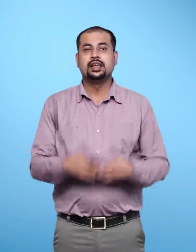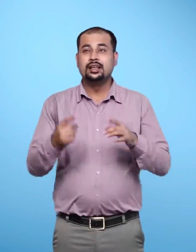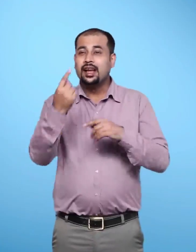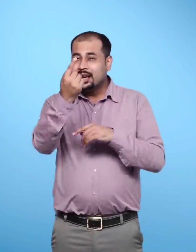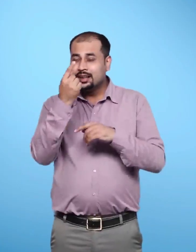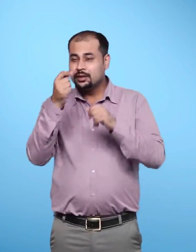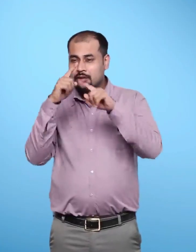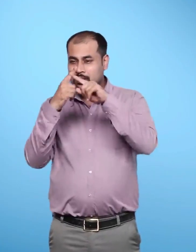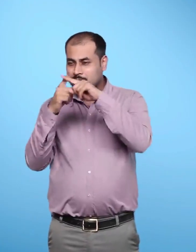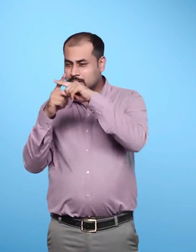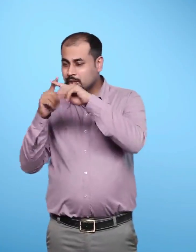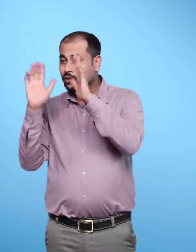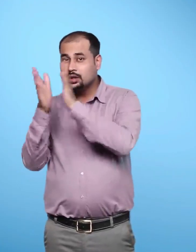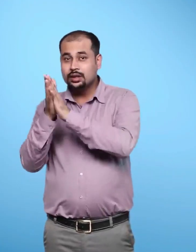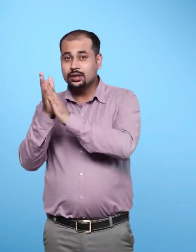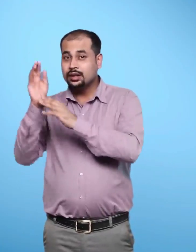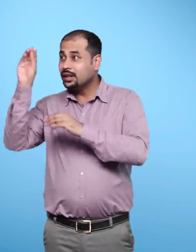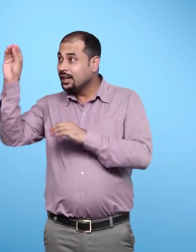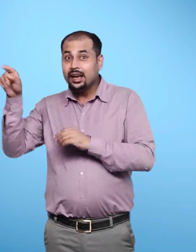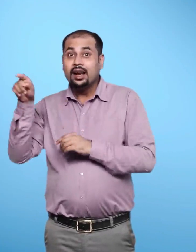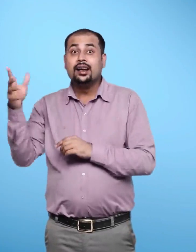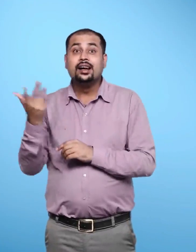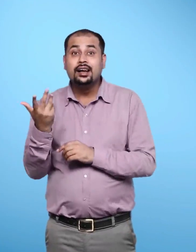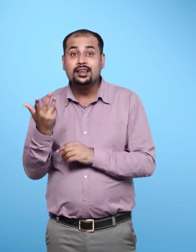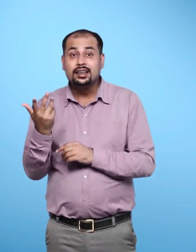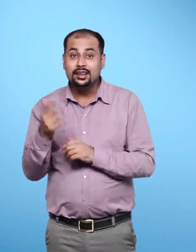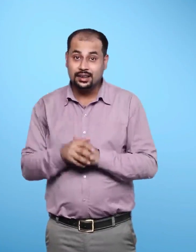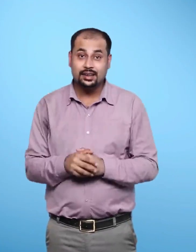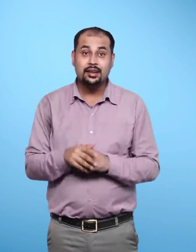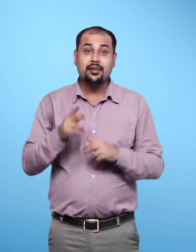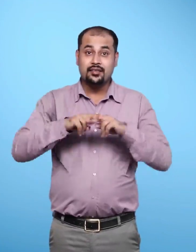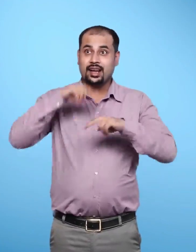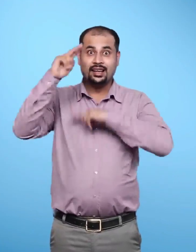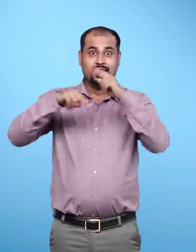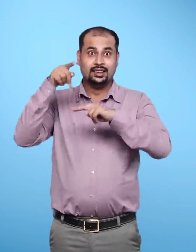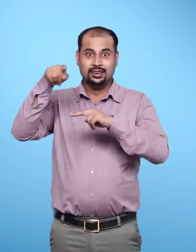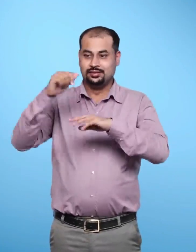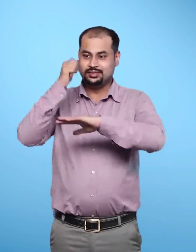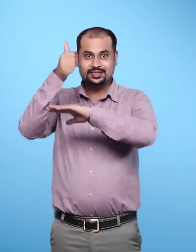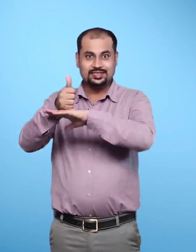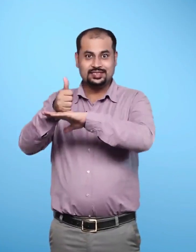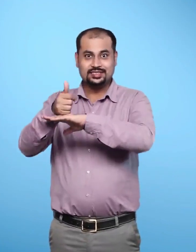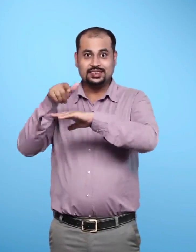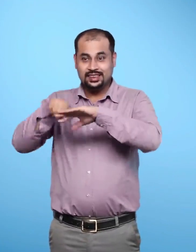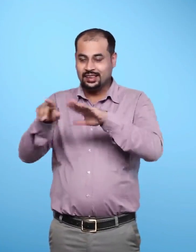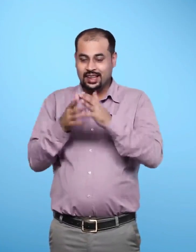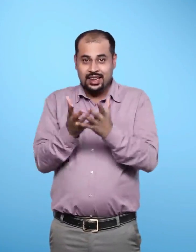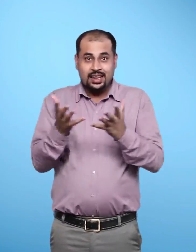After calculating the cost of each item, you need to calculate total cost to set up the factory,